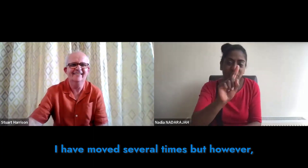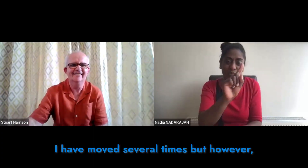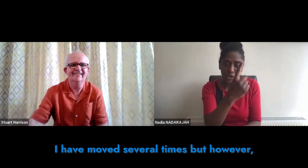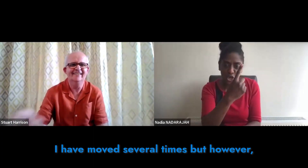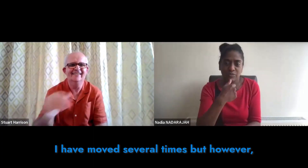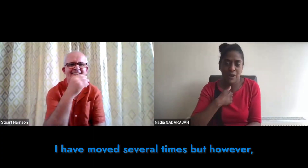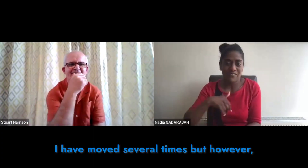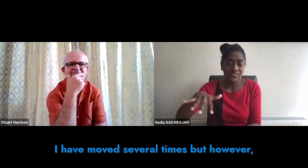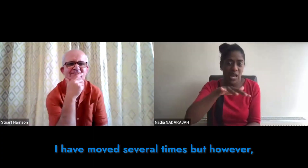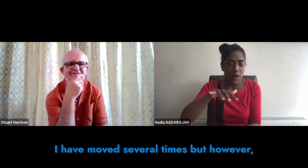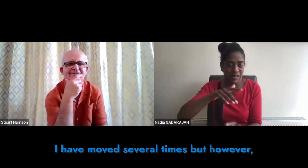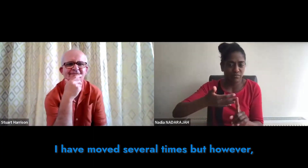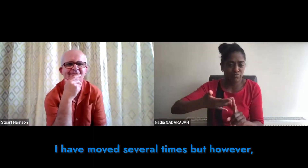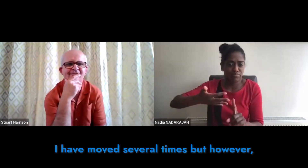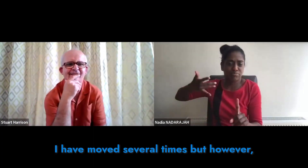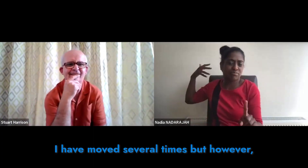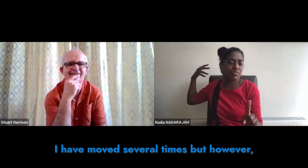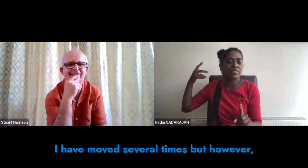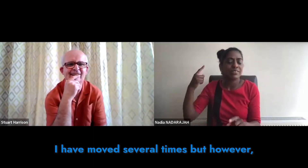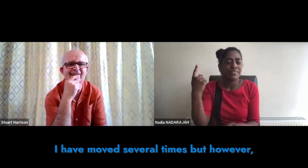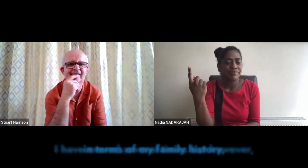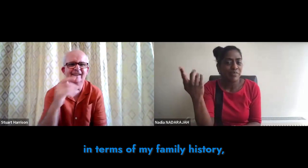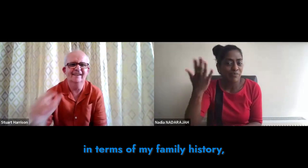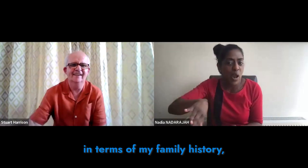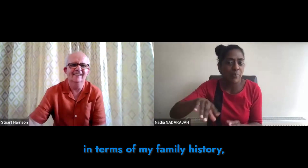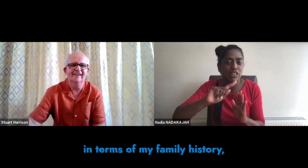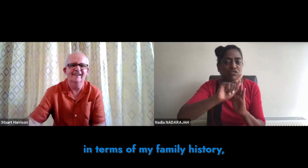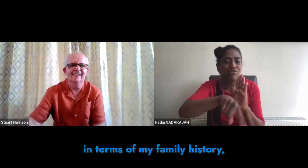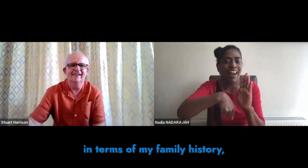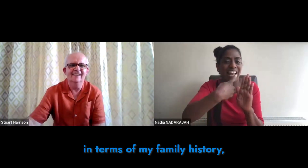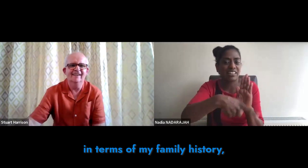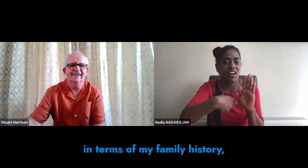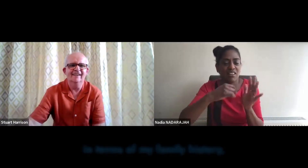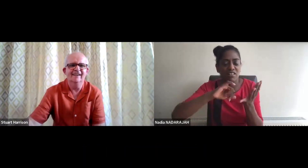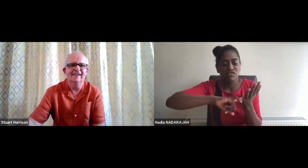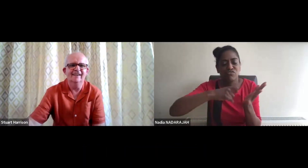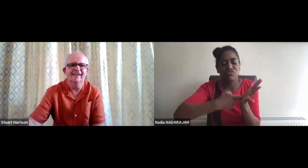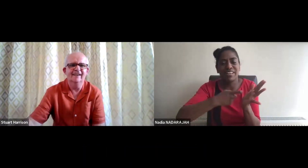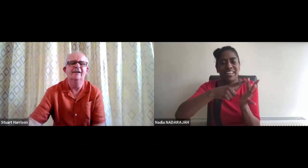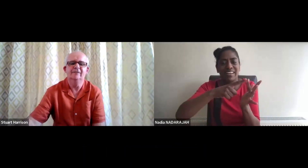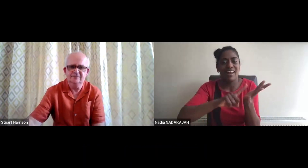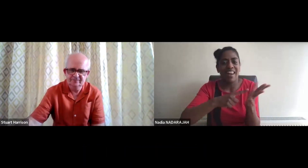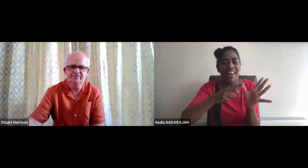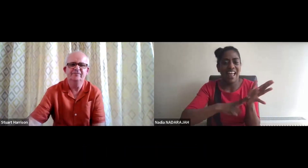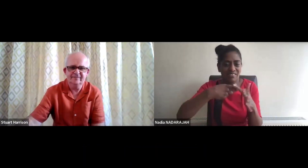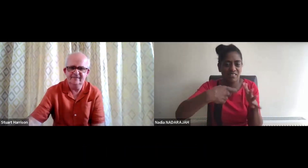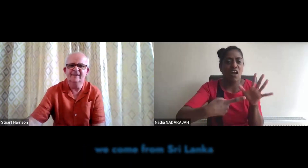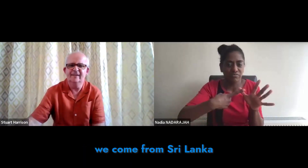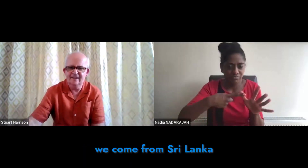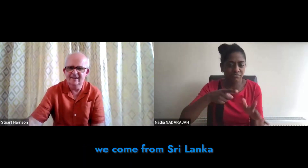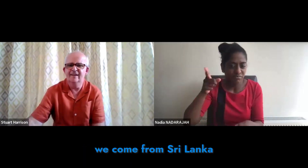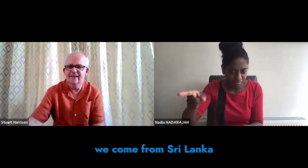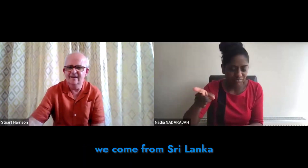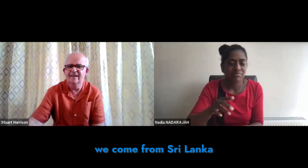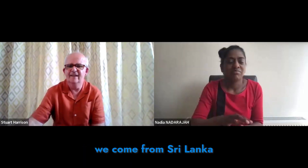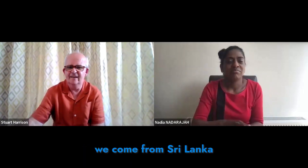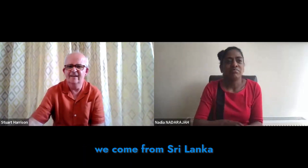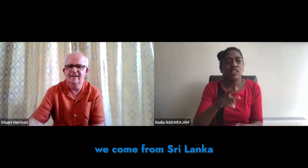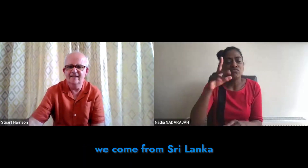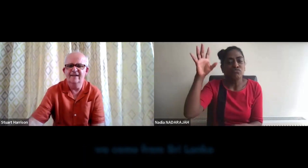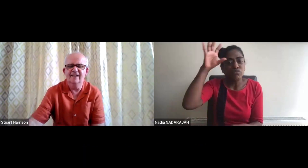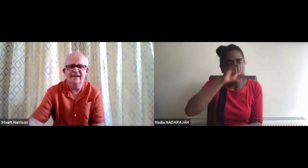I have moved several times, but however, in terms of my family history, we come from